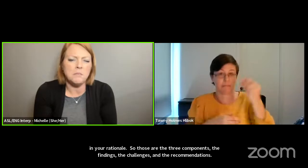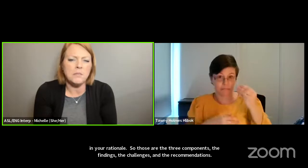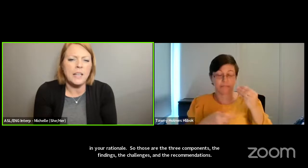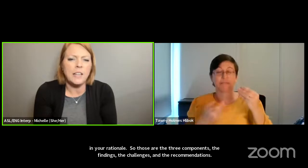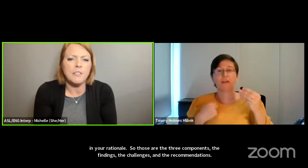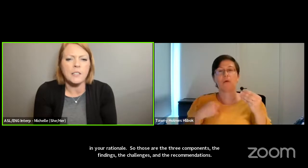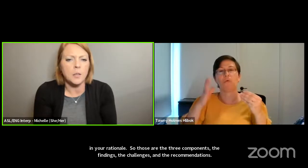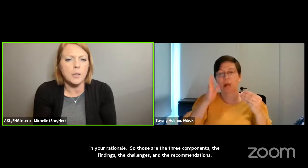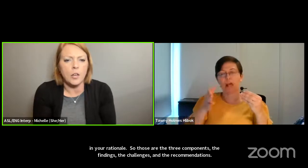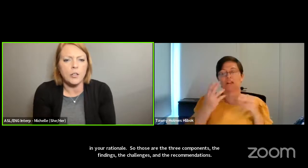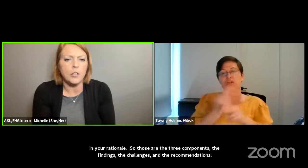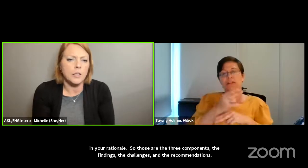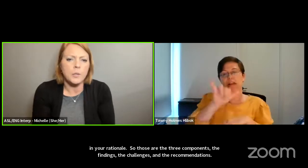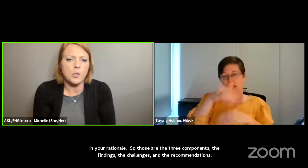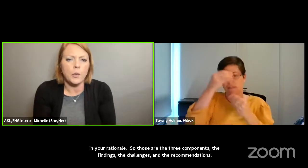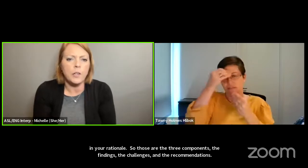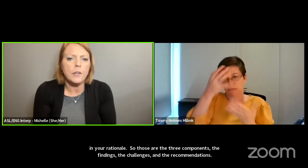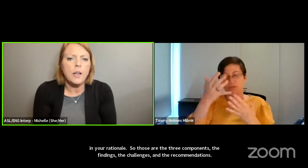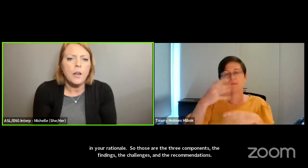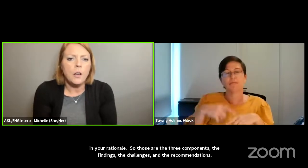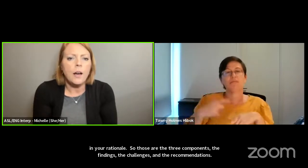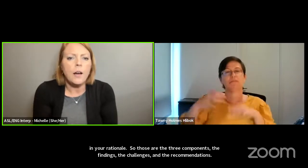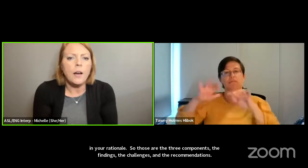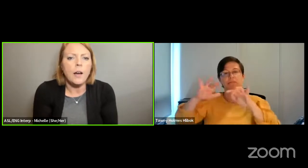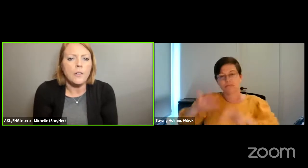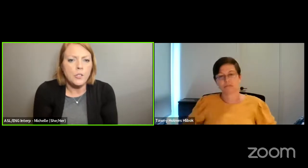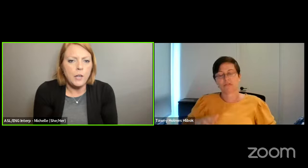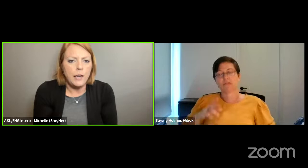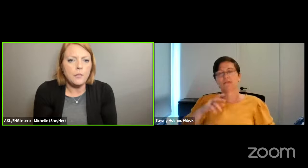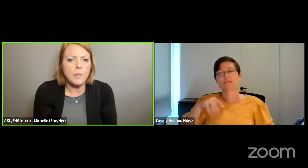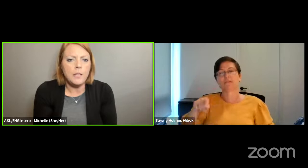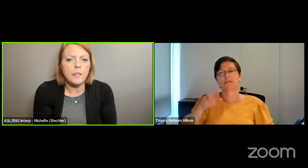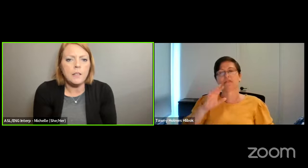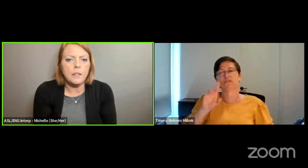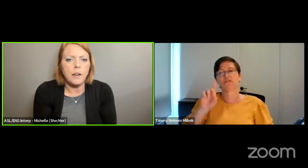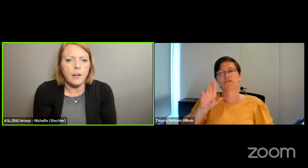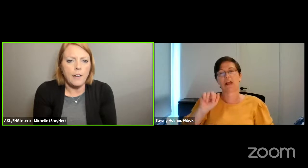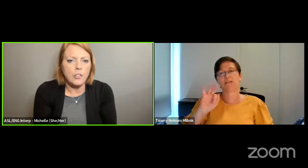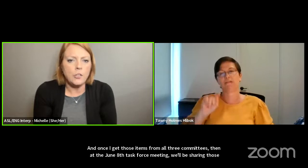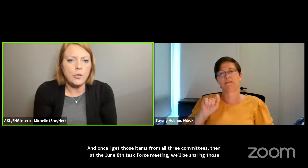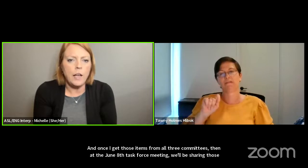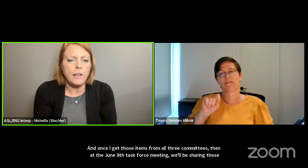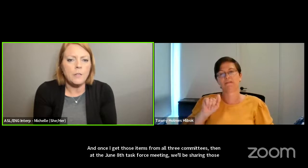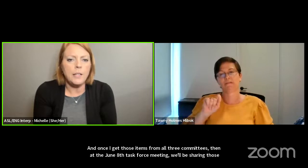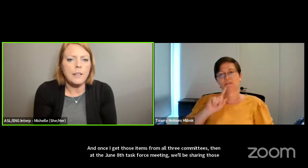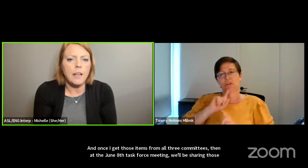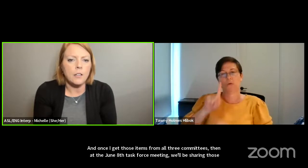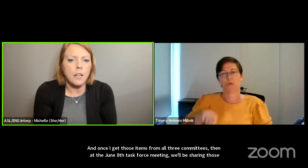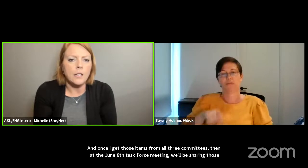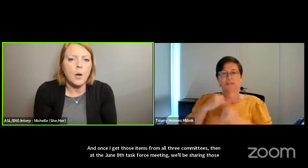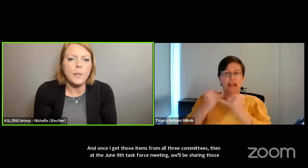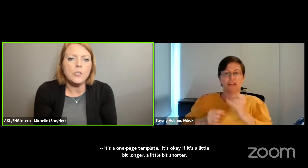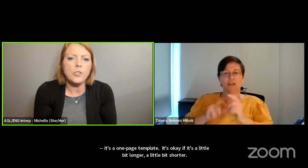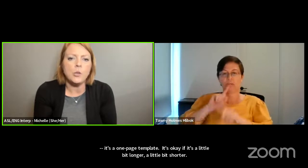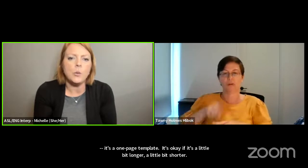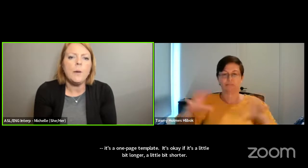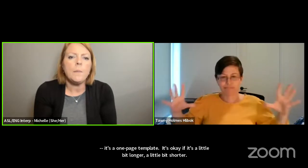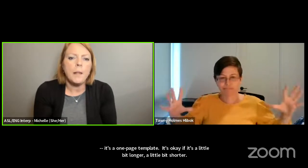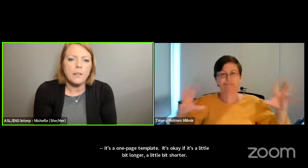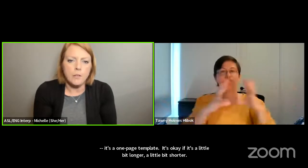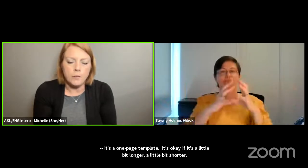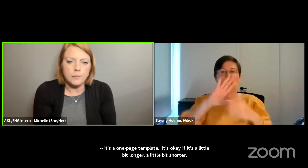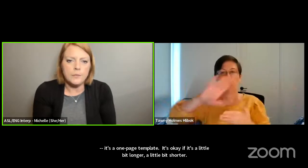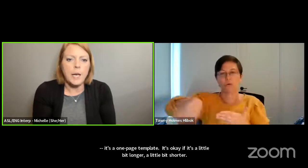okay that if it's a little bit longer, a little bit shorter. On the June 8th meeting, or after the June 8th meeting, that'll allow me